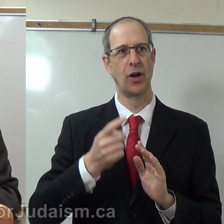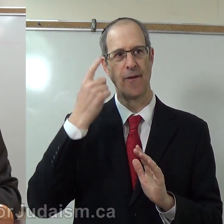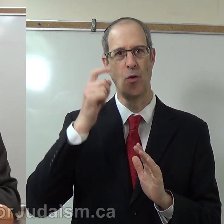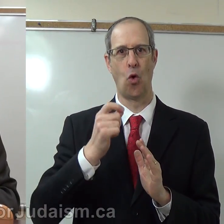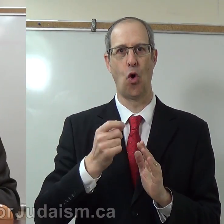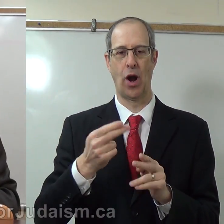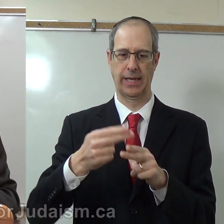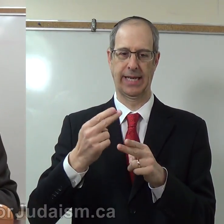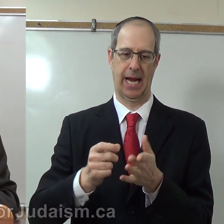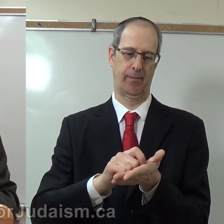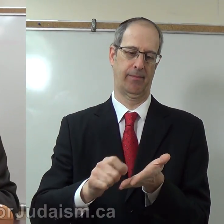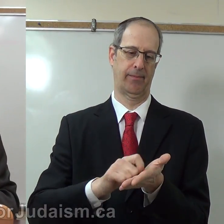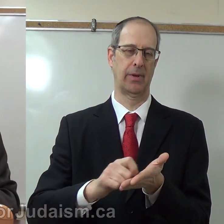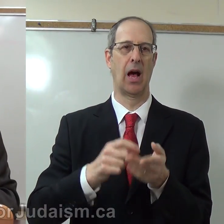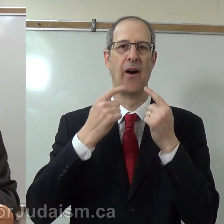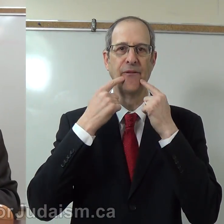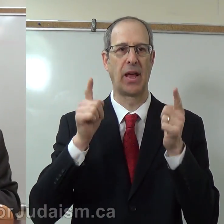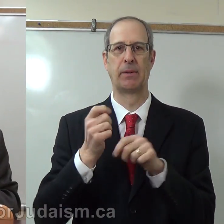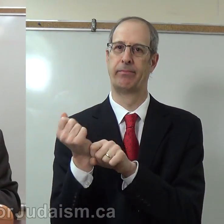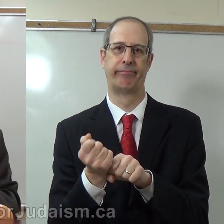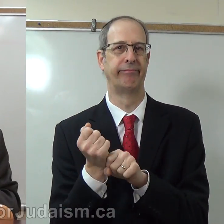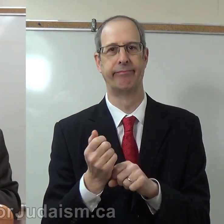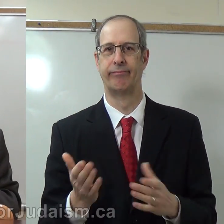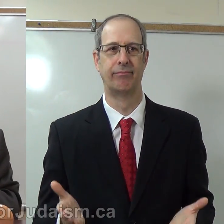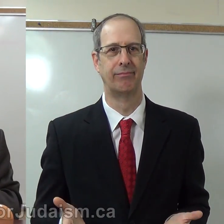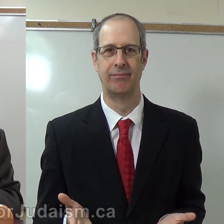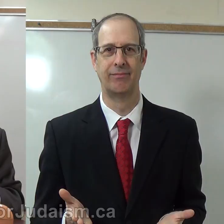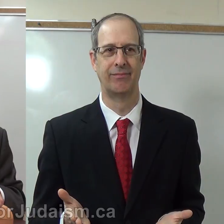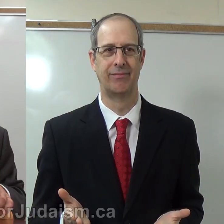of some famous baseball player.